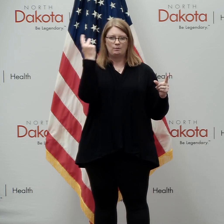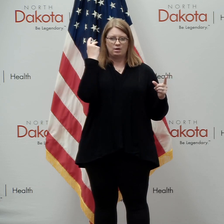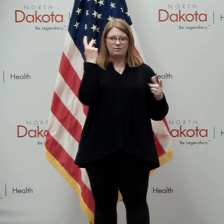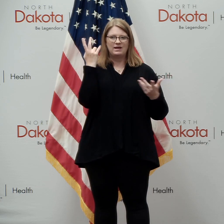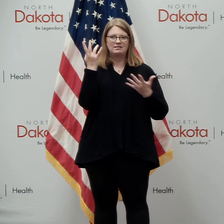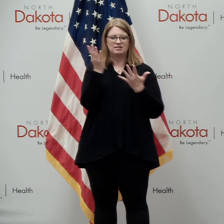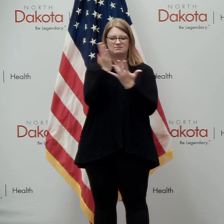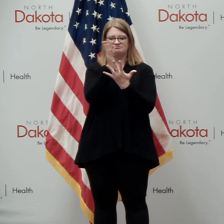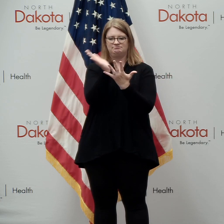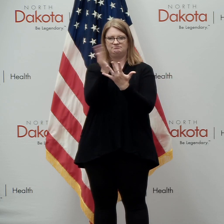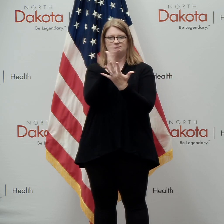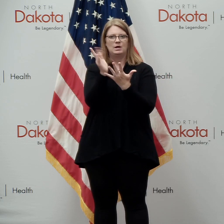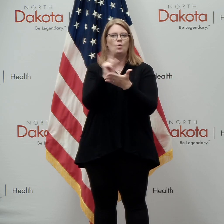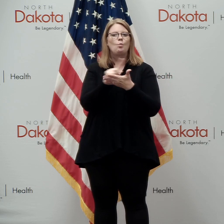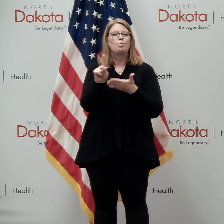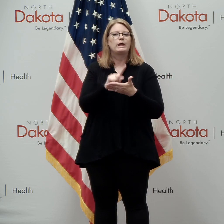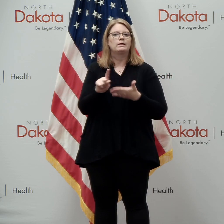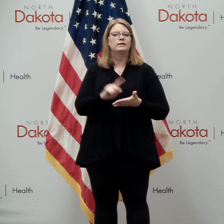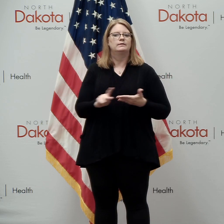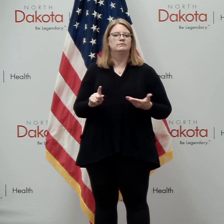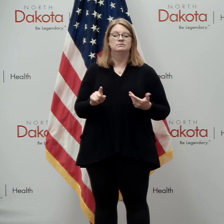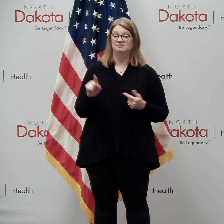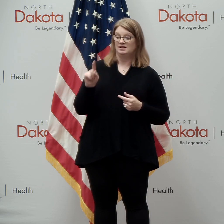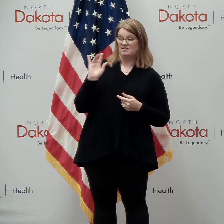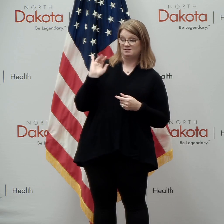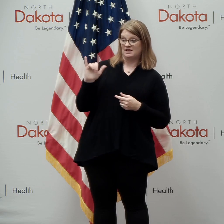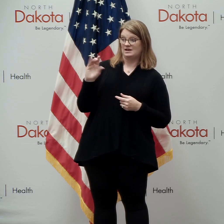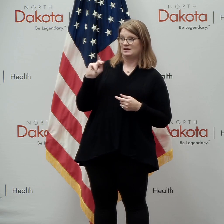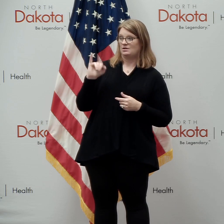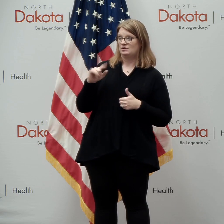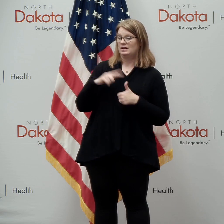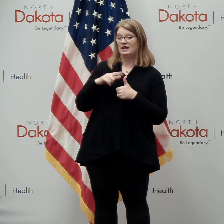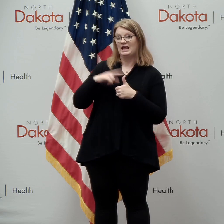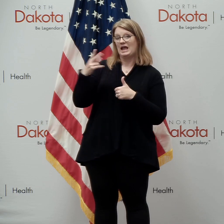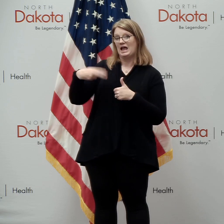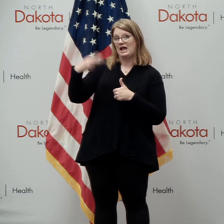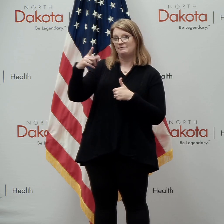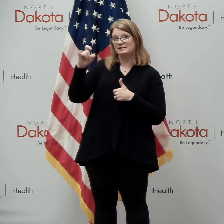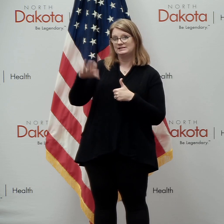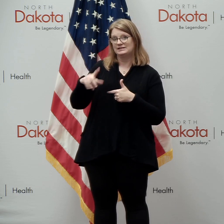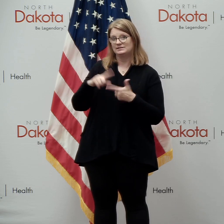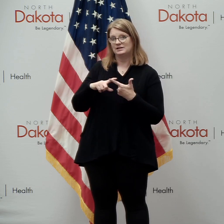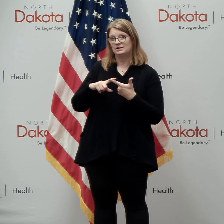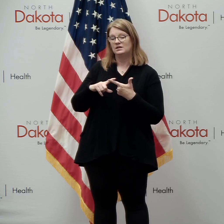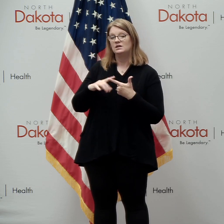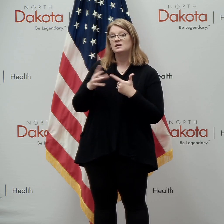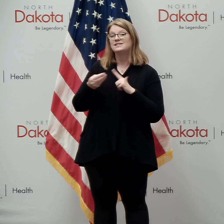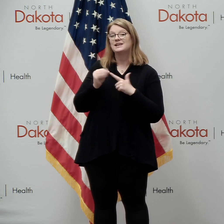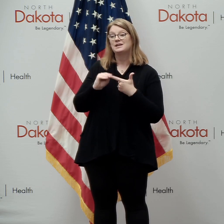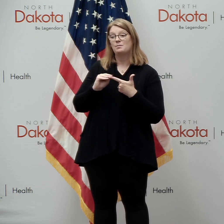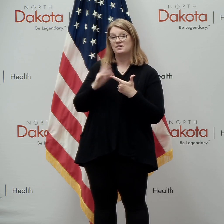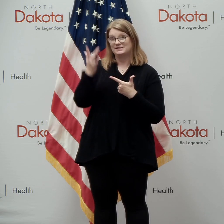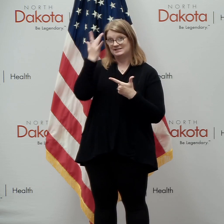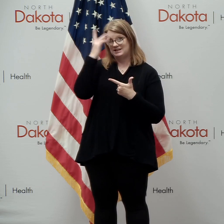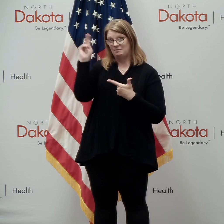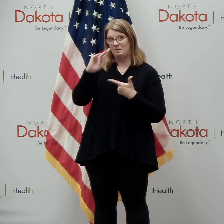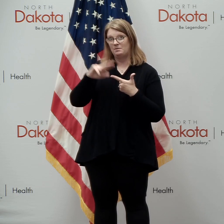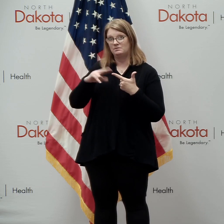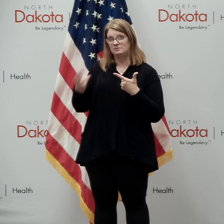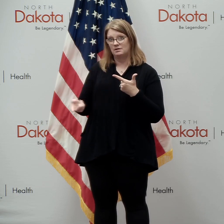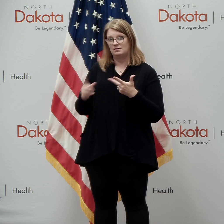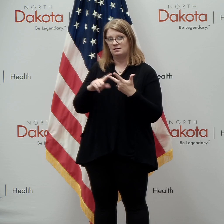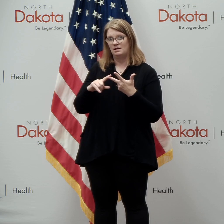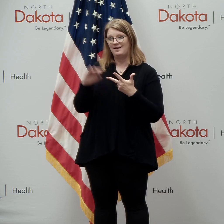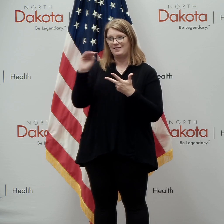weekly, and what we would need to see is continued high amounts of testing. We'd need to see active cases dropping, and we need to see percent